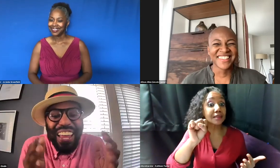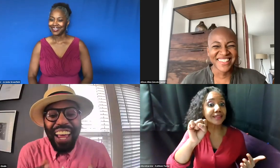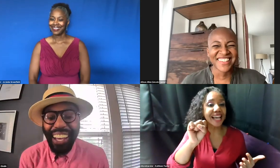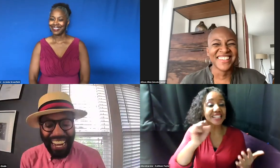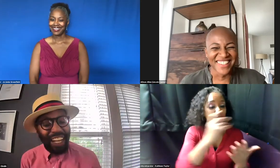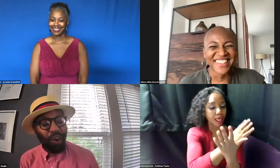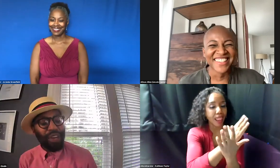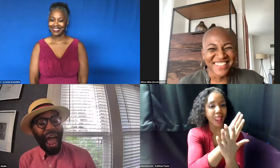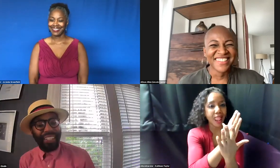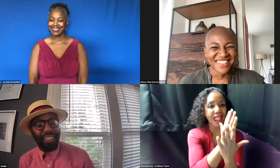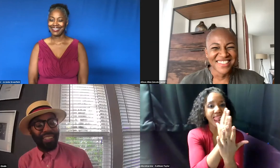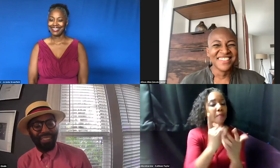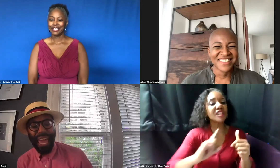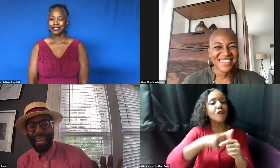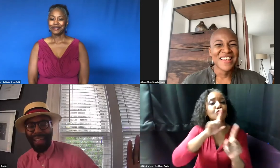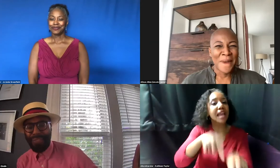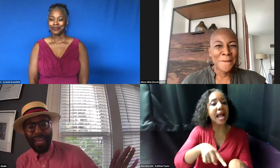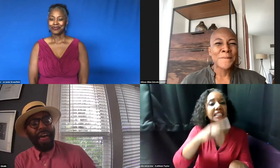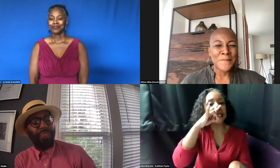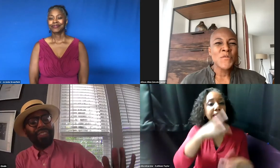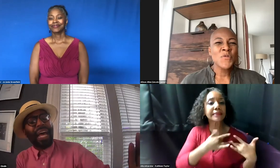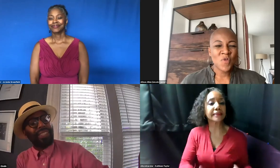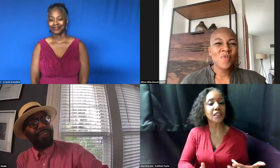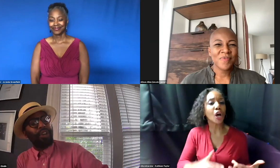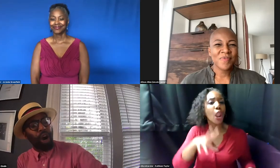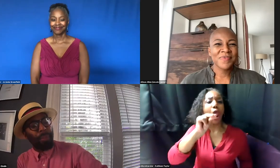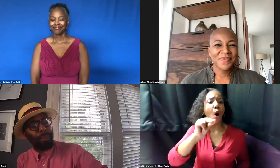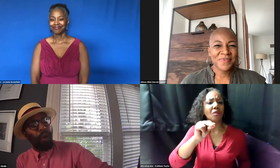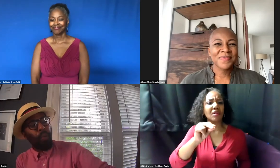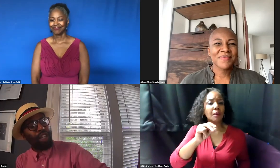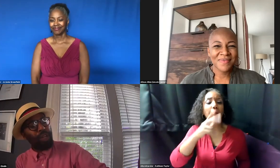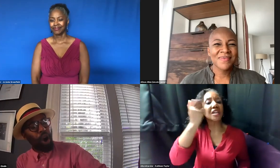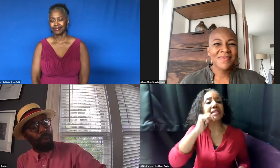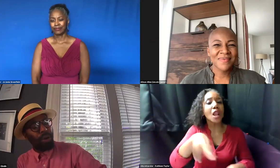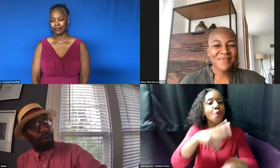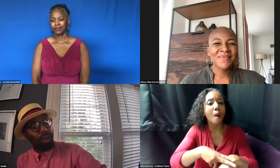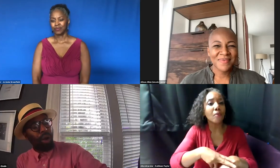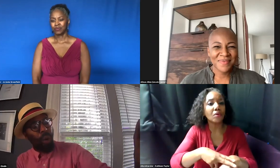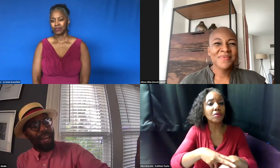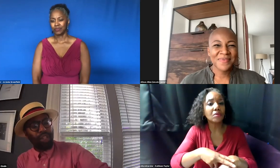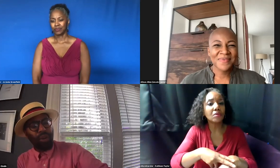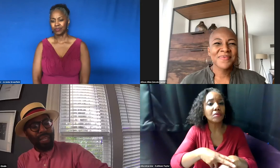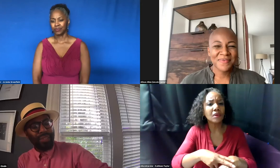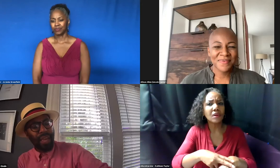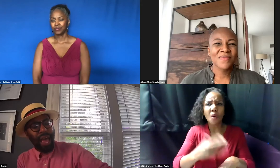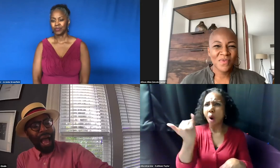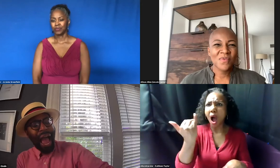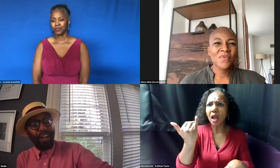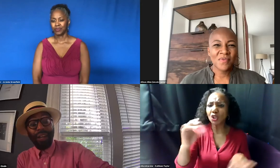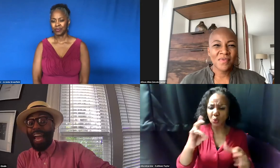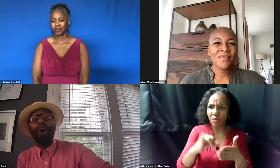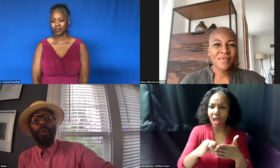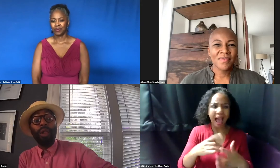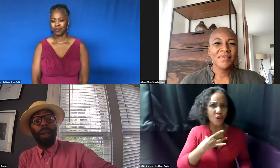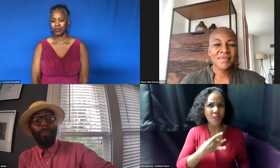the most, because their natural reaction is to say, this is outside of the norm. We should be normal. Why are you doing this? I